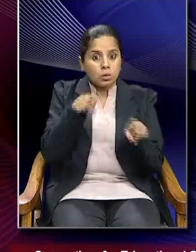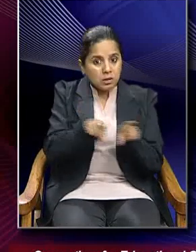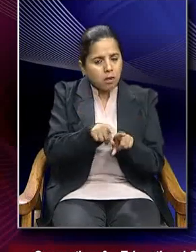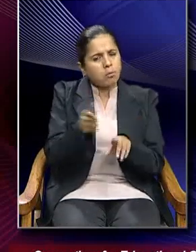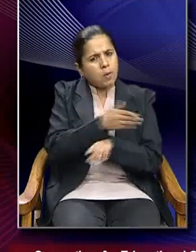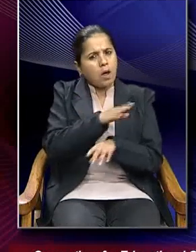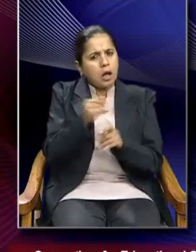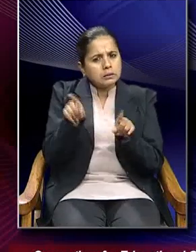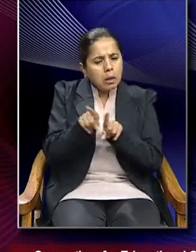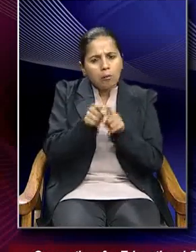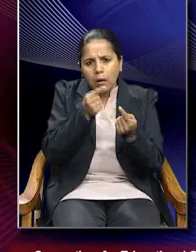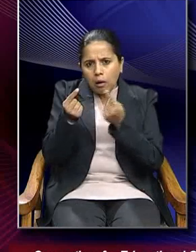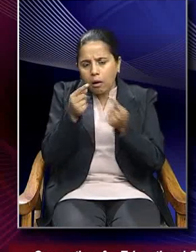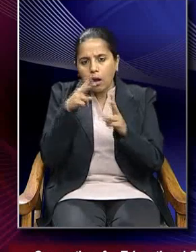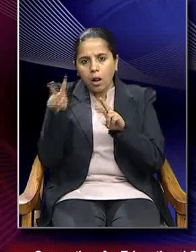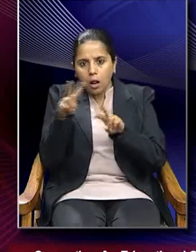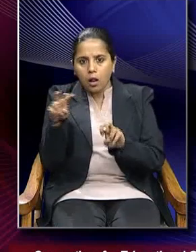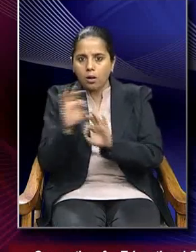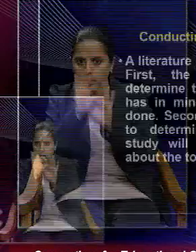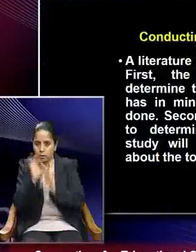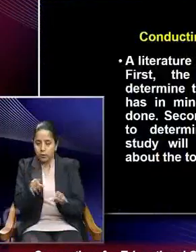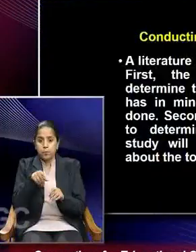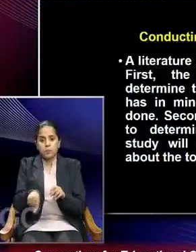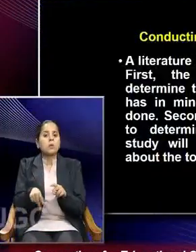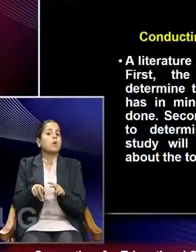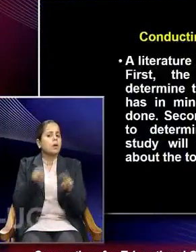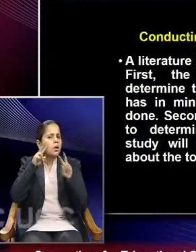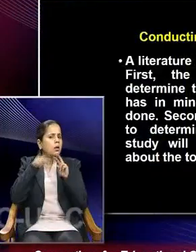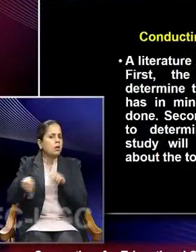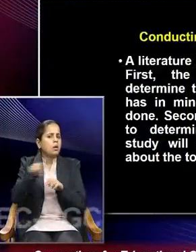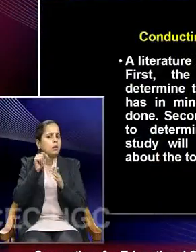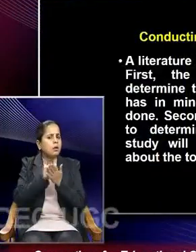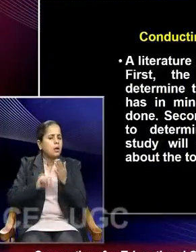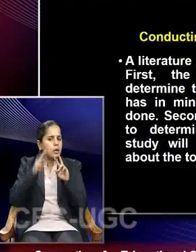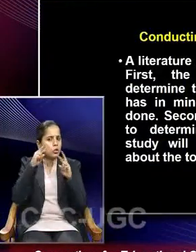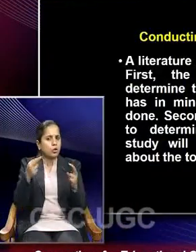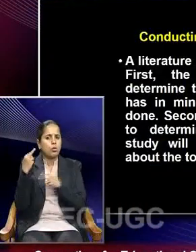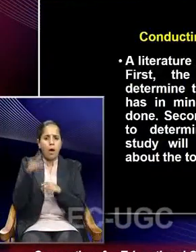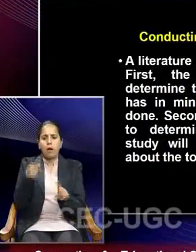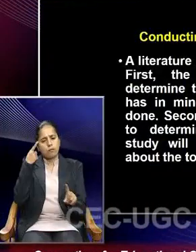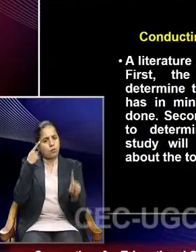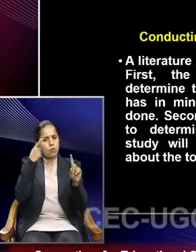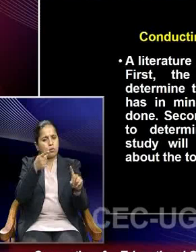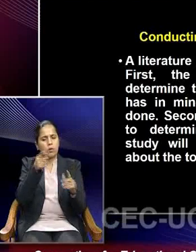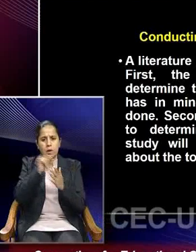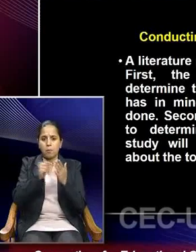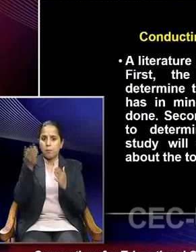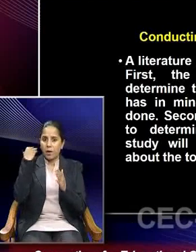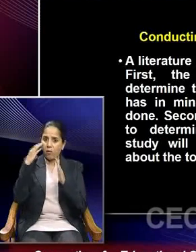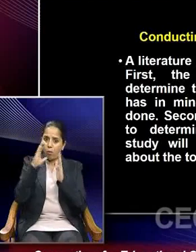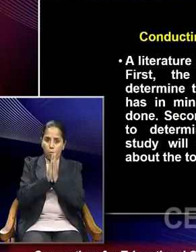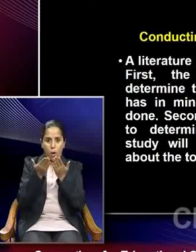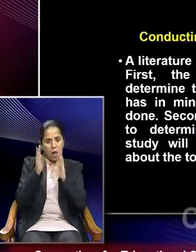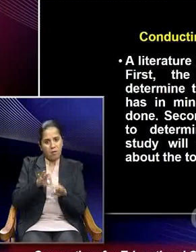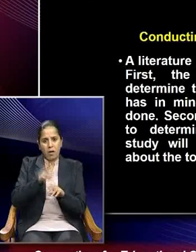research. A literature review has several goals. Why? Because why are you doing literature review? You